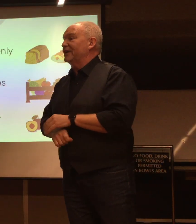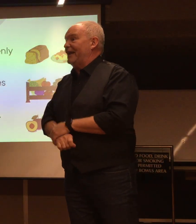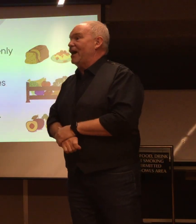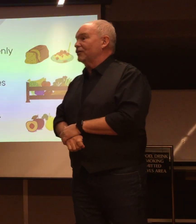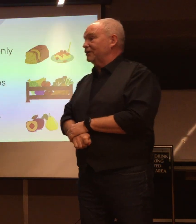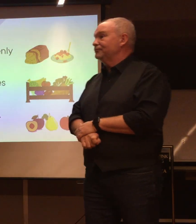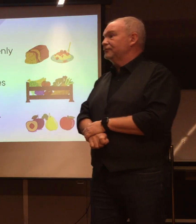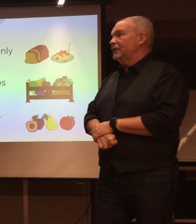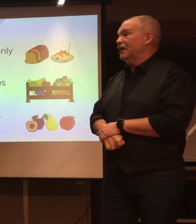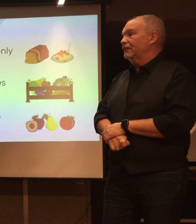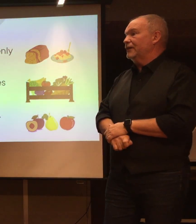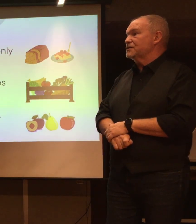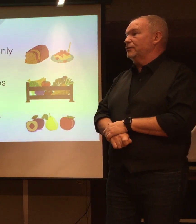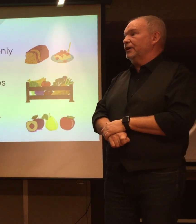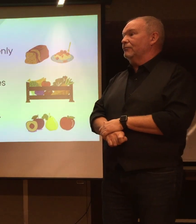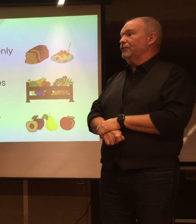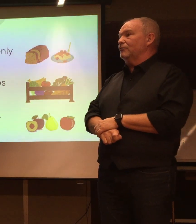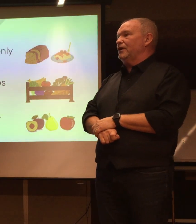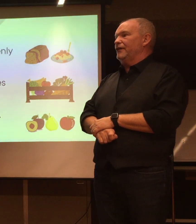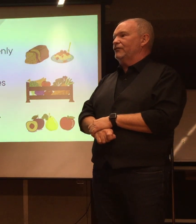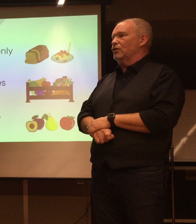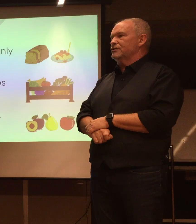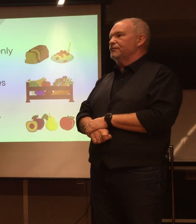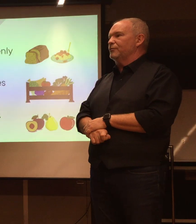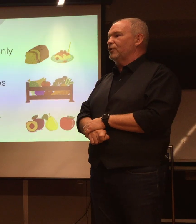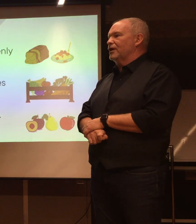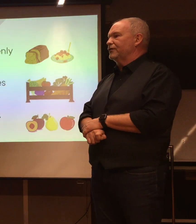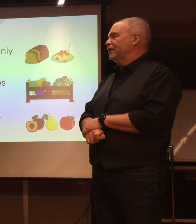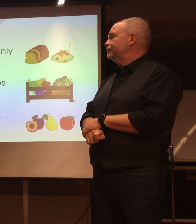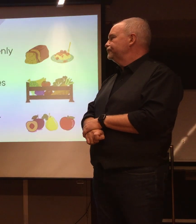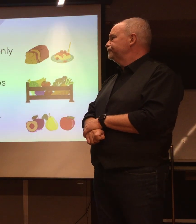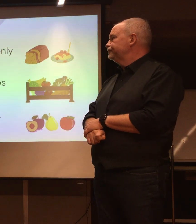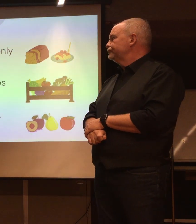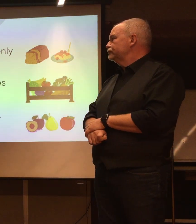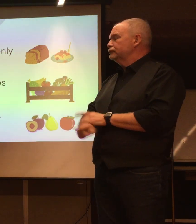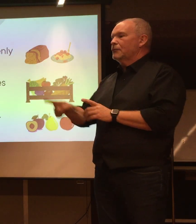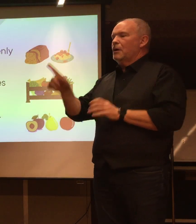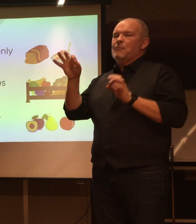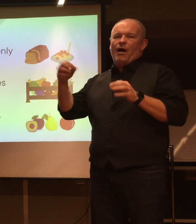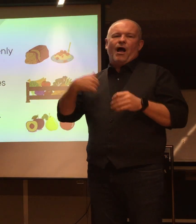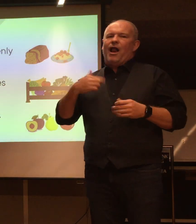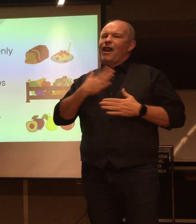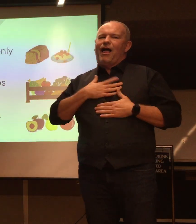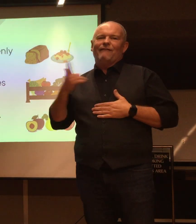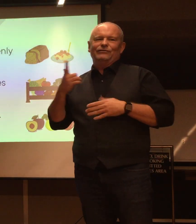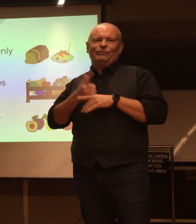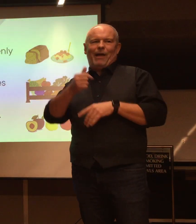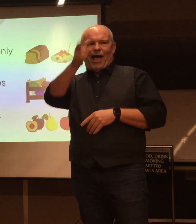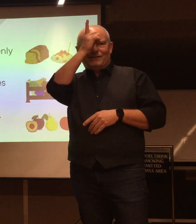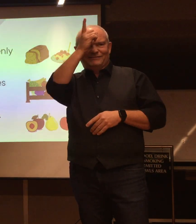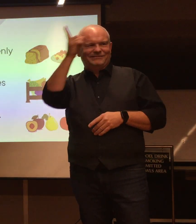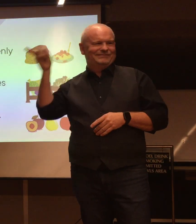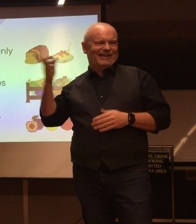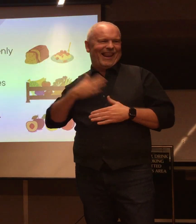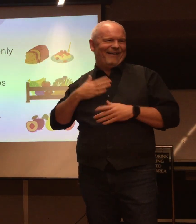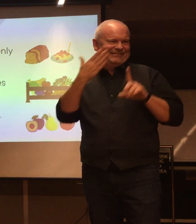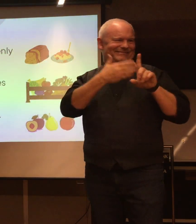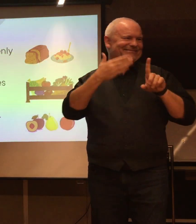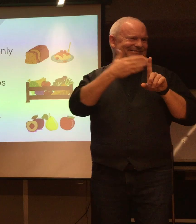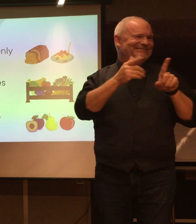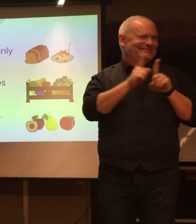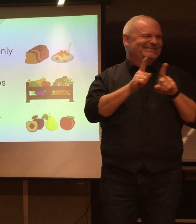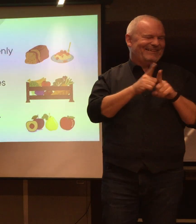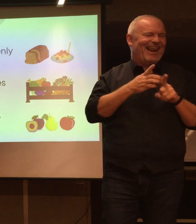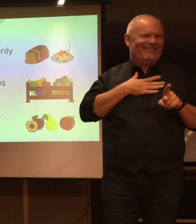I bought it at Aldi. Aldi. That's where I get them from, and they've got different products. Yeah. I love shopping at Aldi. It's very, very good. I